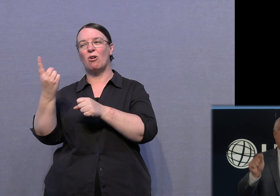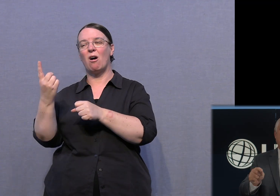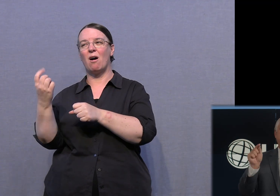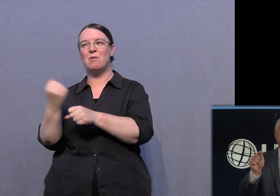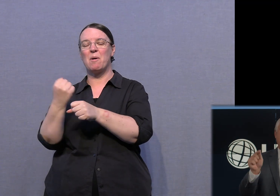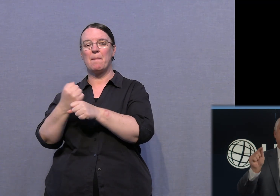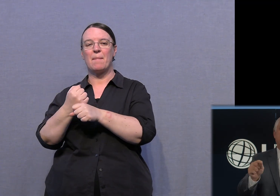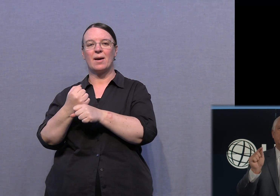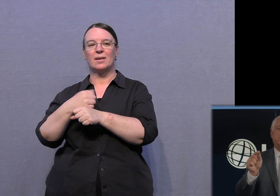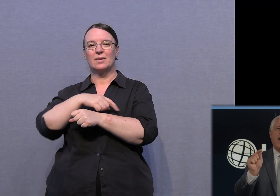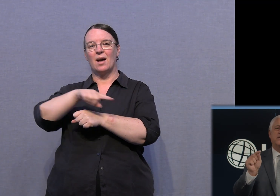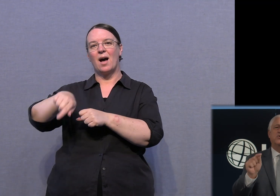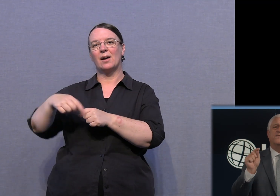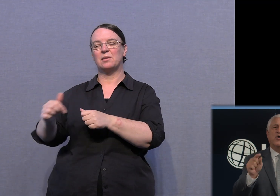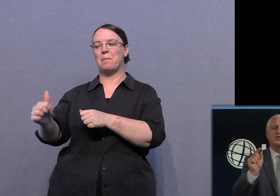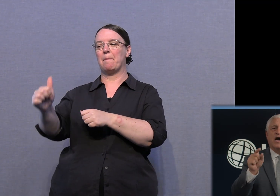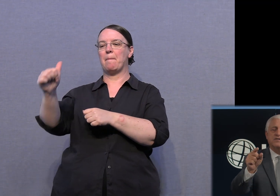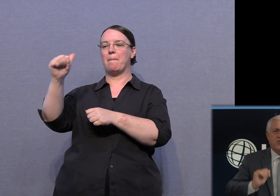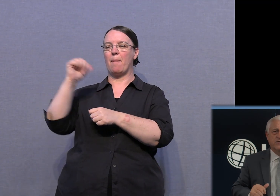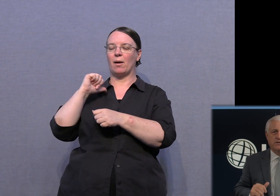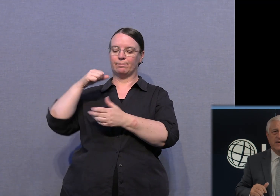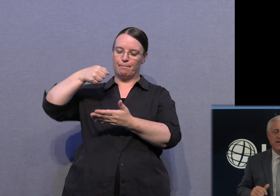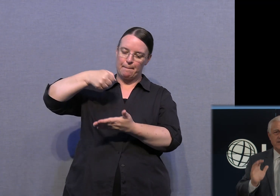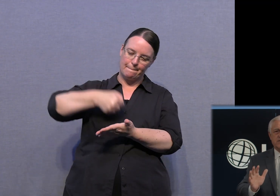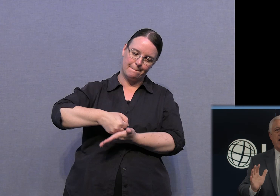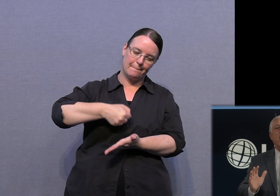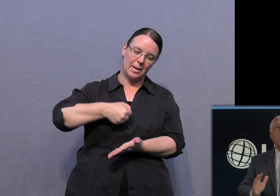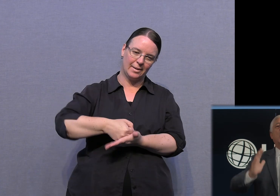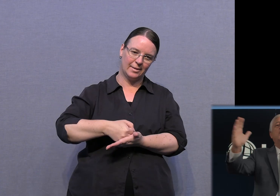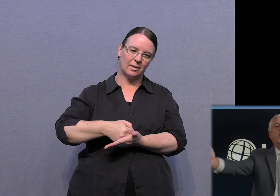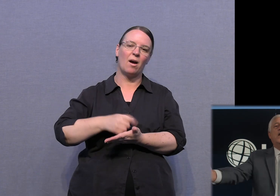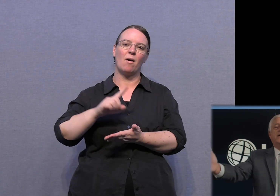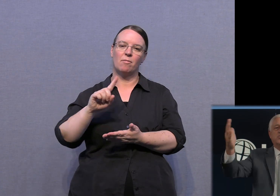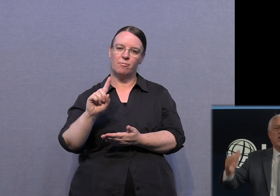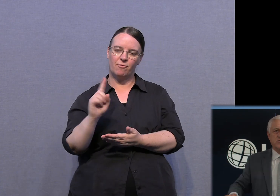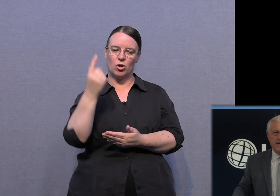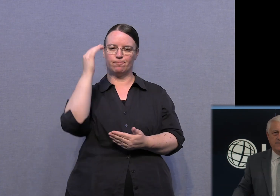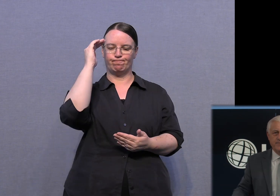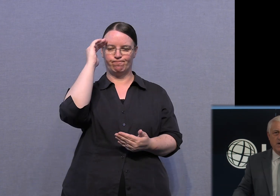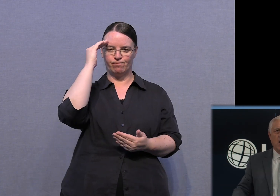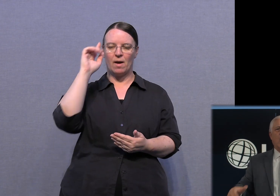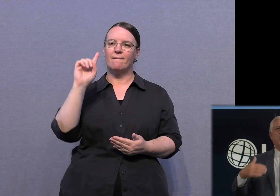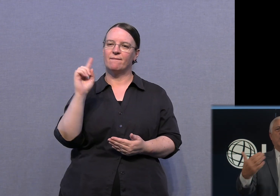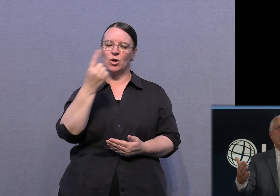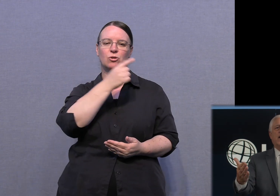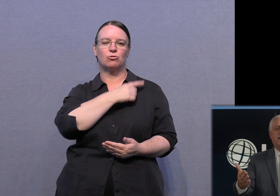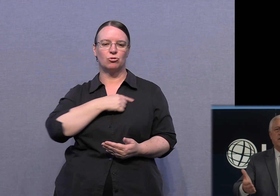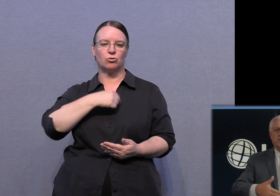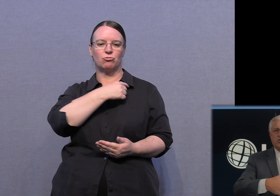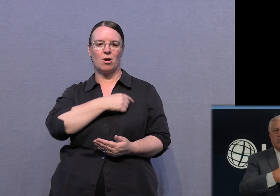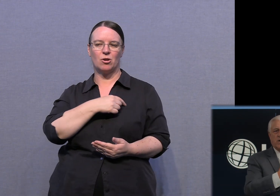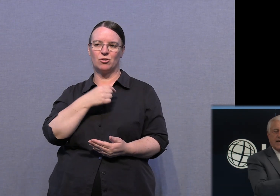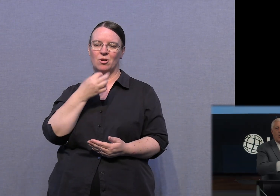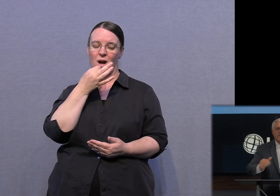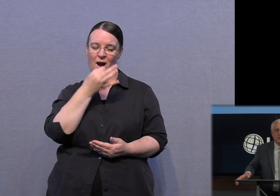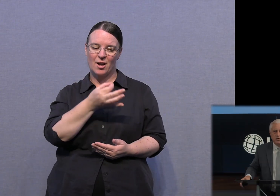will be times where God brings you back to your first consecration and say, are you willing to trust me? Are you willing